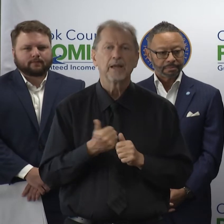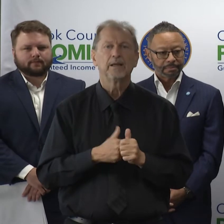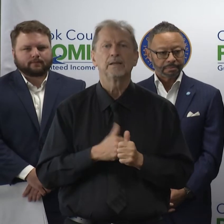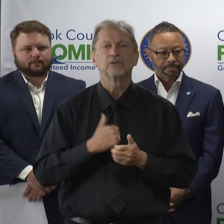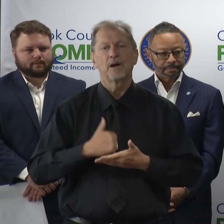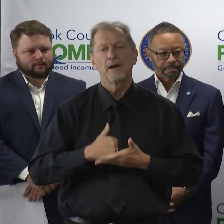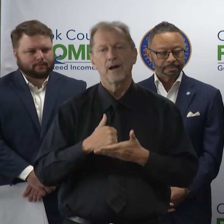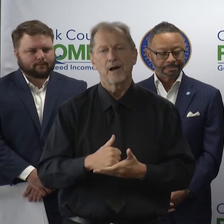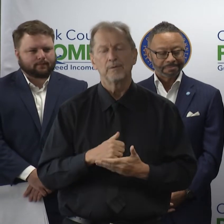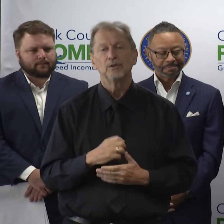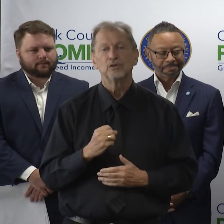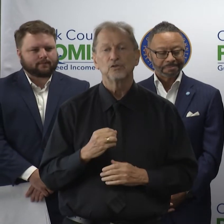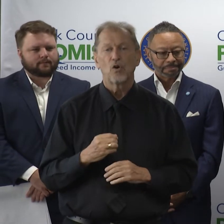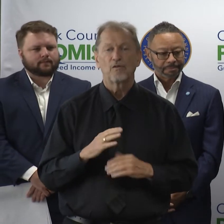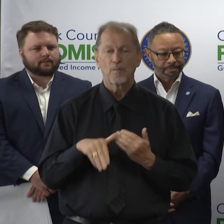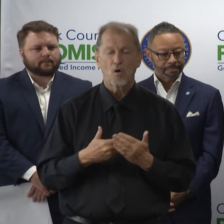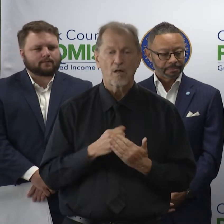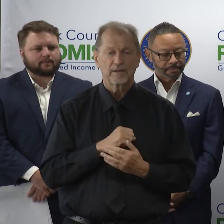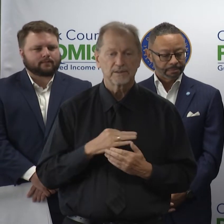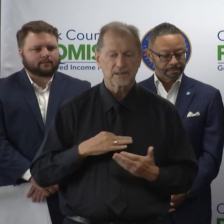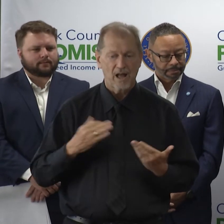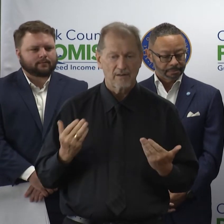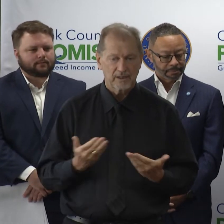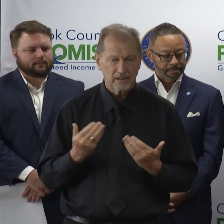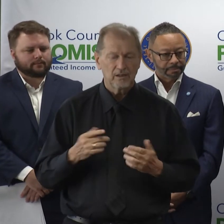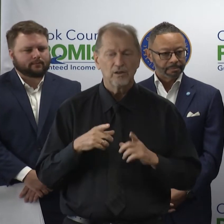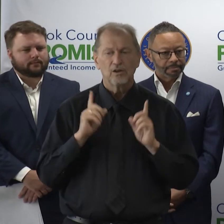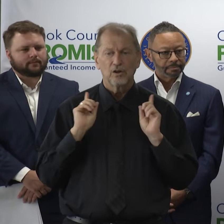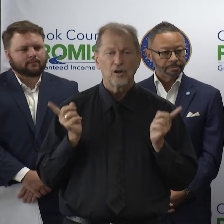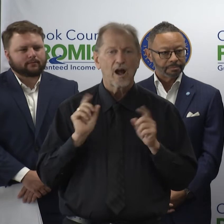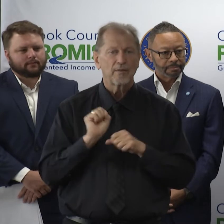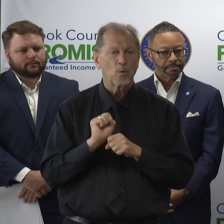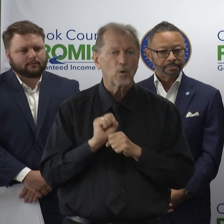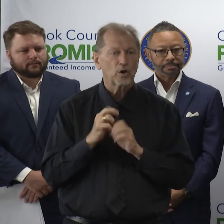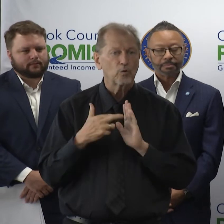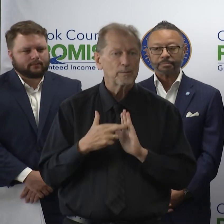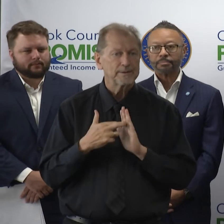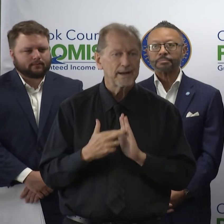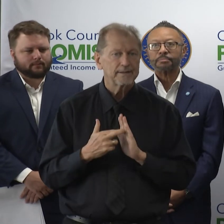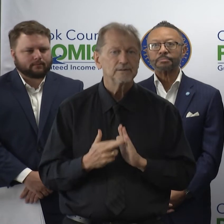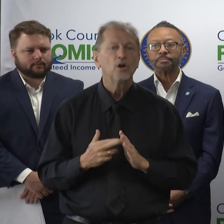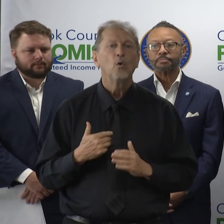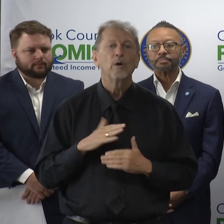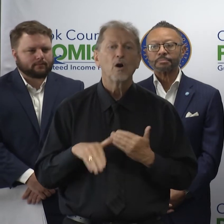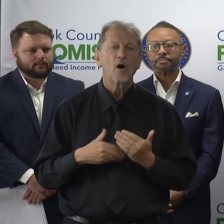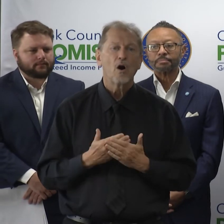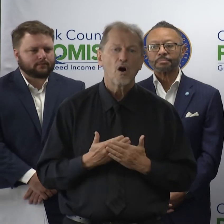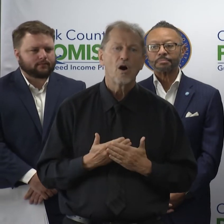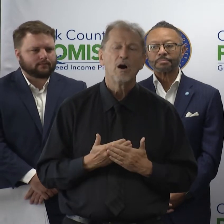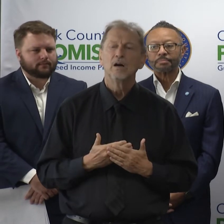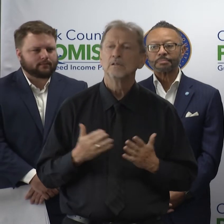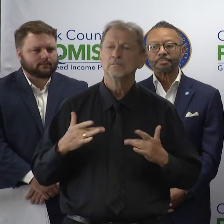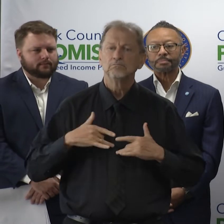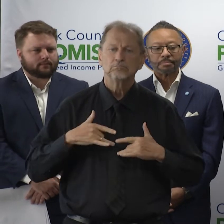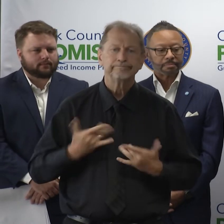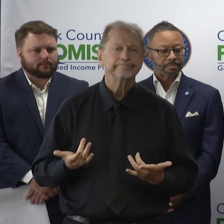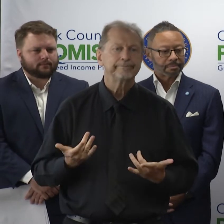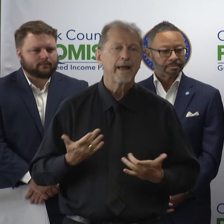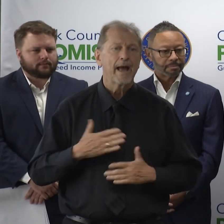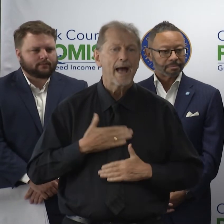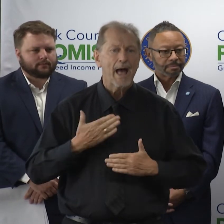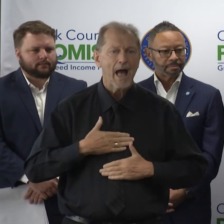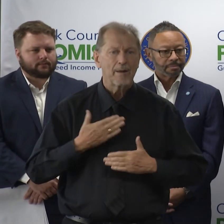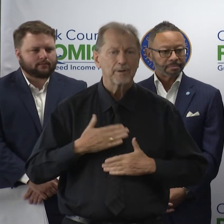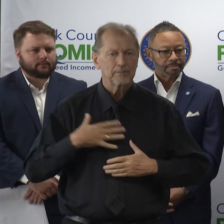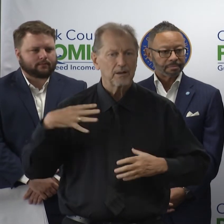of my colleagues, all of them that are standing beside me here, we're all happy and pleased as punch to